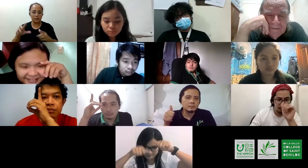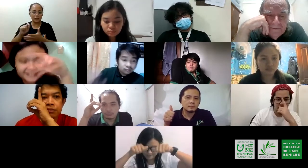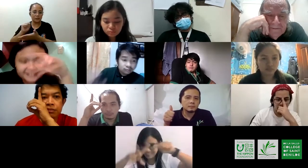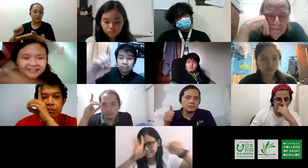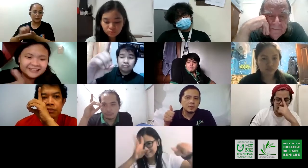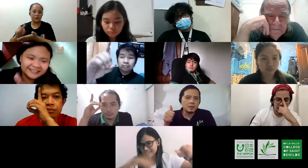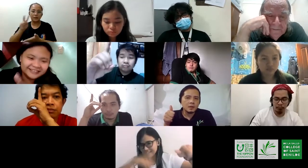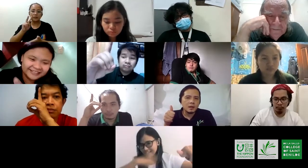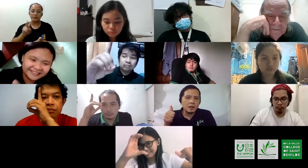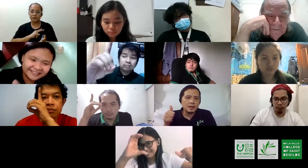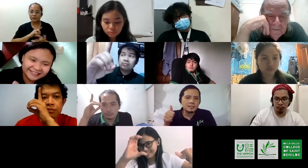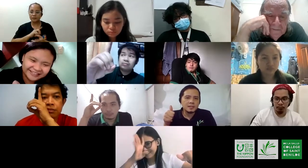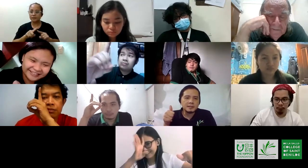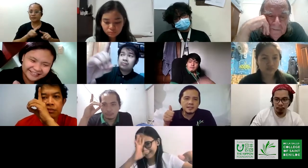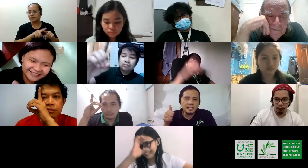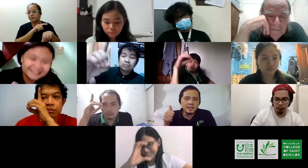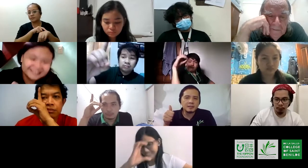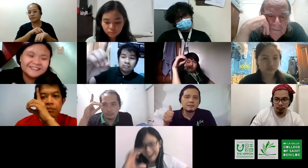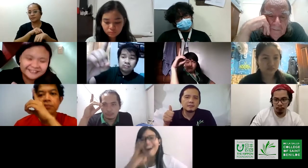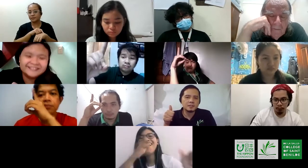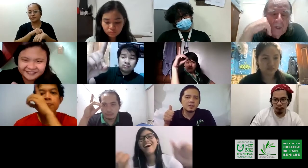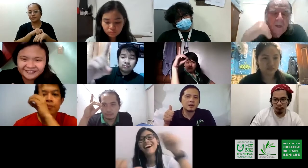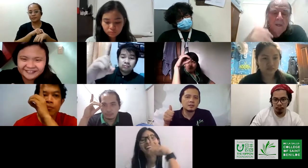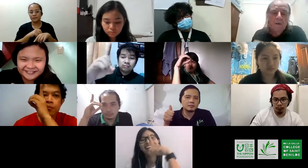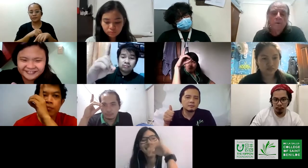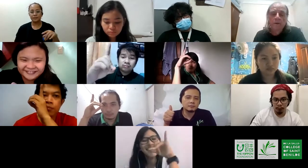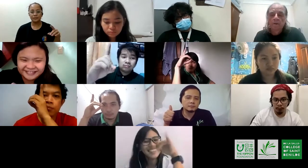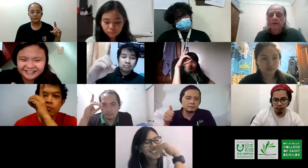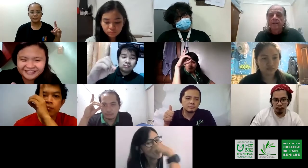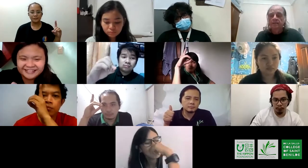C, Ho Chi Minh City Sign Language and spoken Vietnamese at different times,